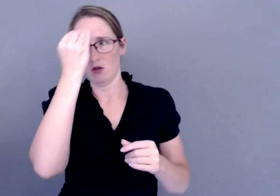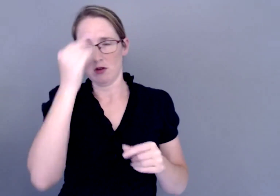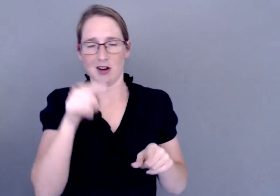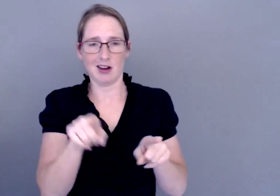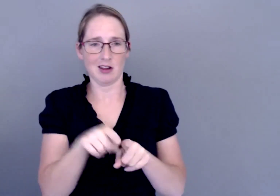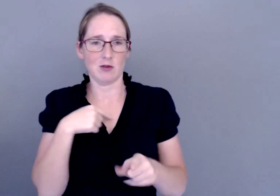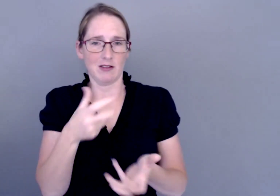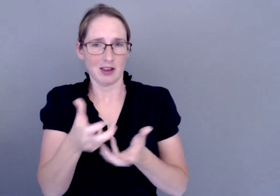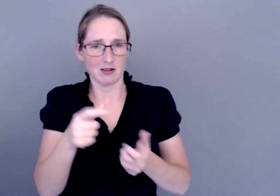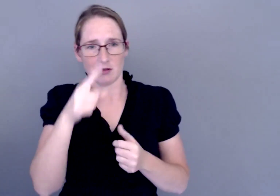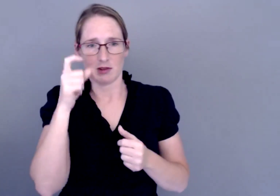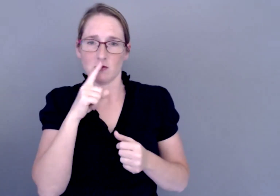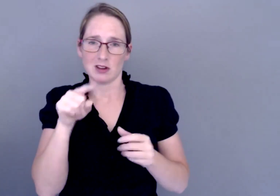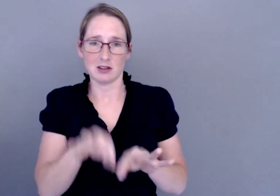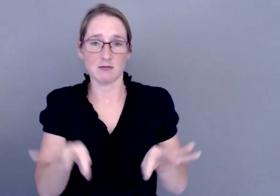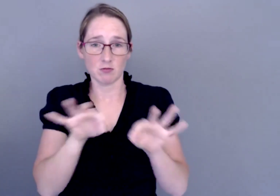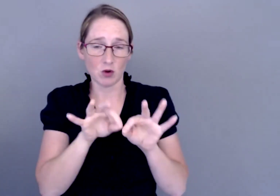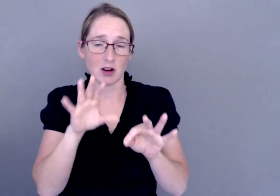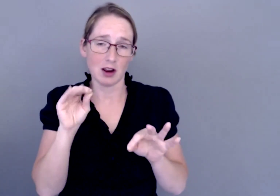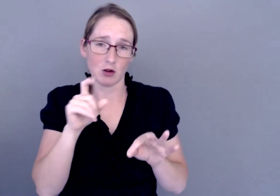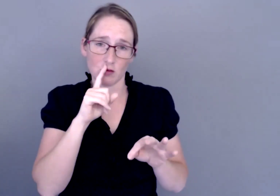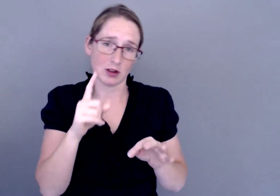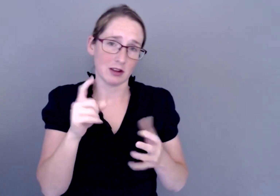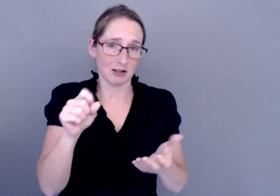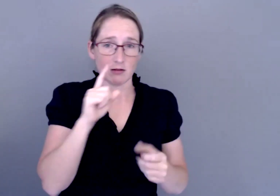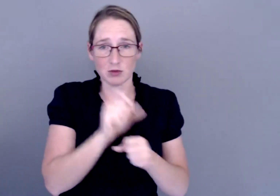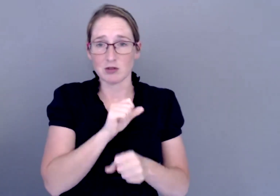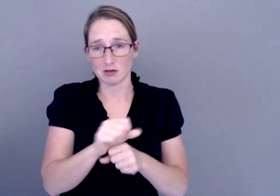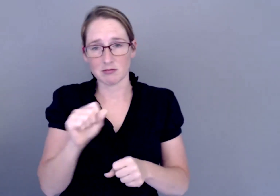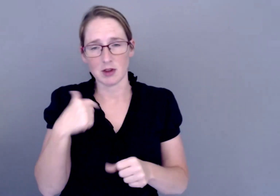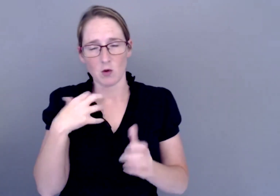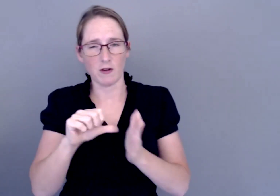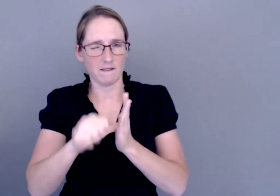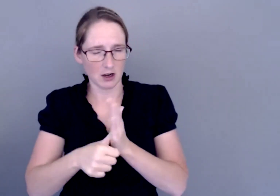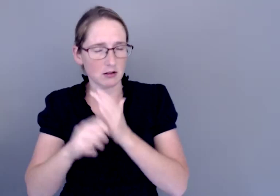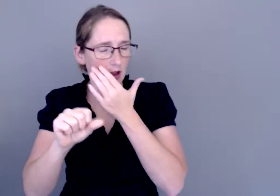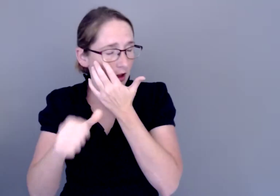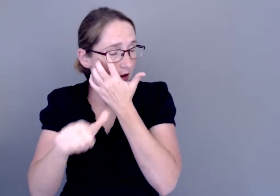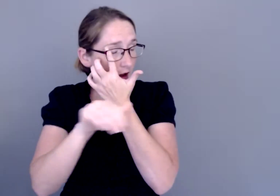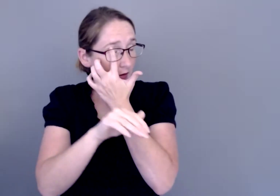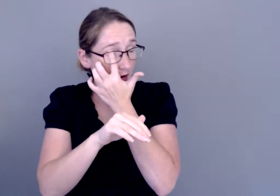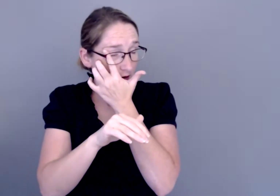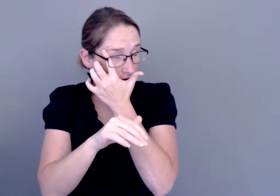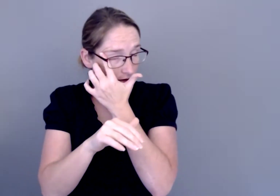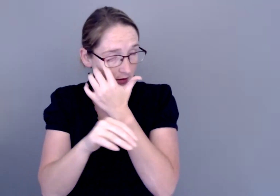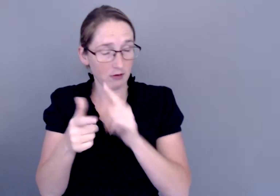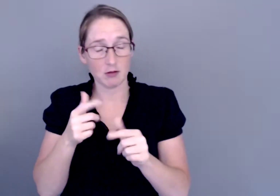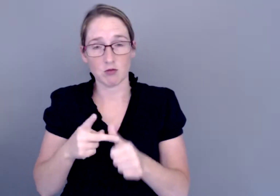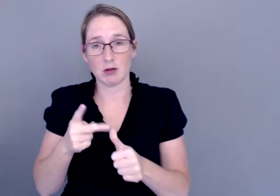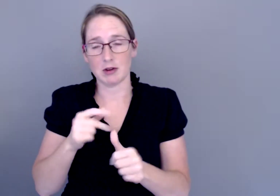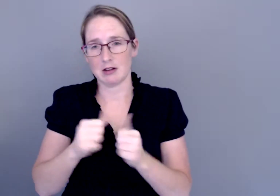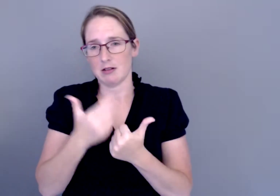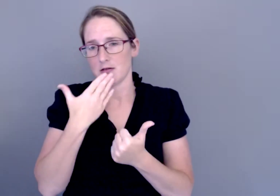conversation because of how important they are. And very much so, absolutely want to emphasize the collaboration with partner agencies. So thank you for calling that